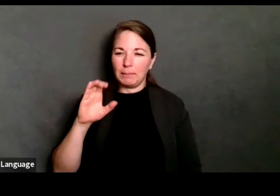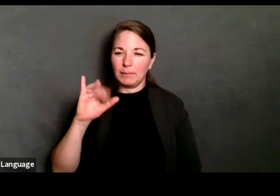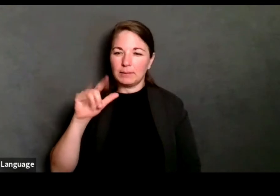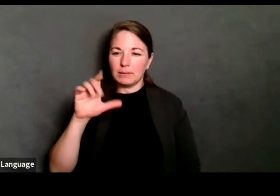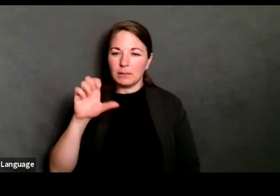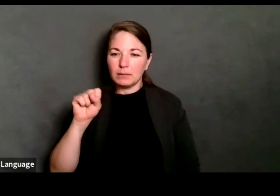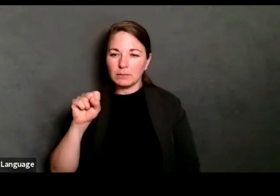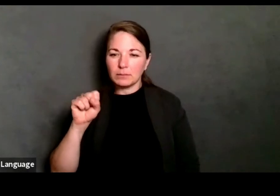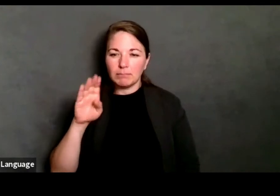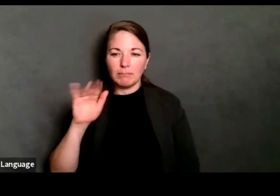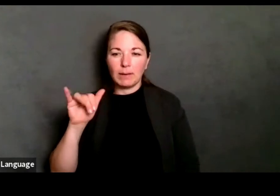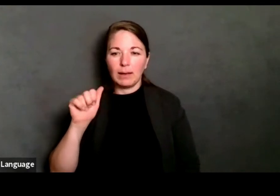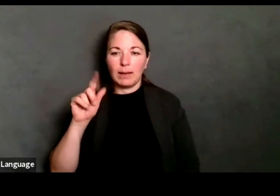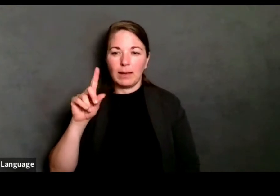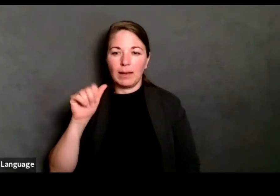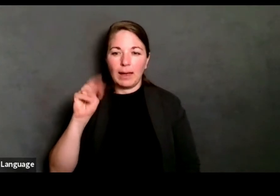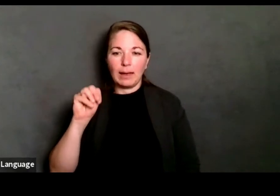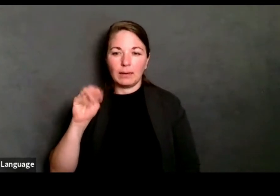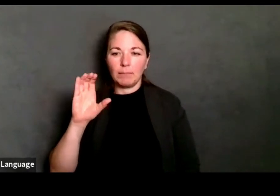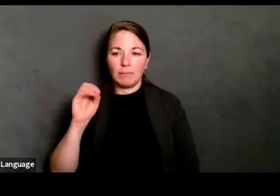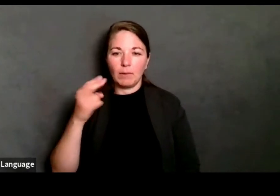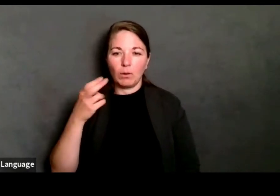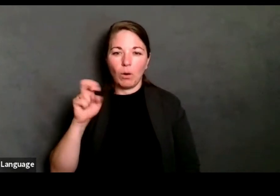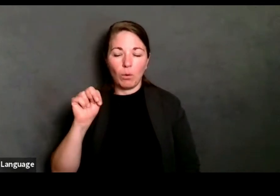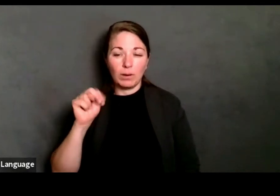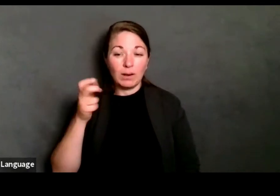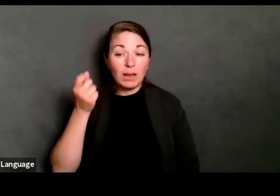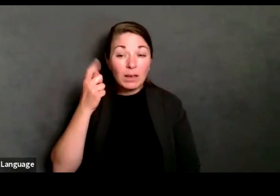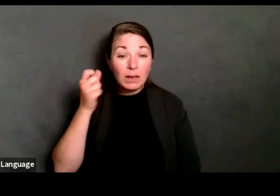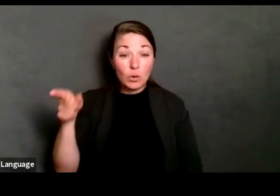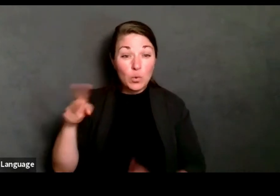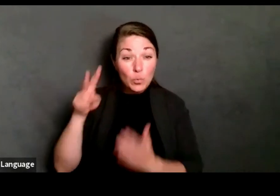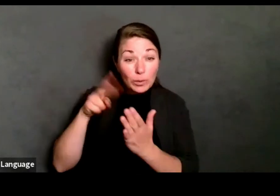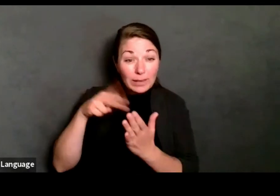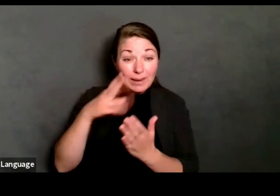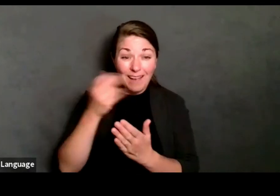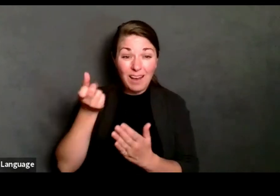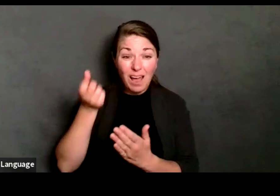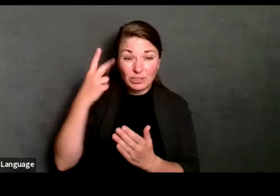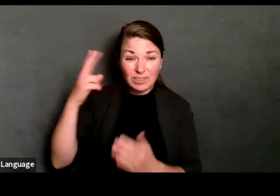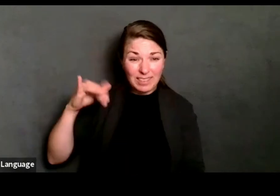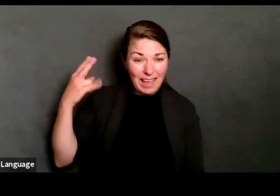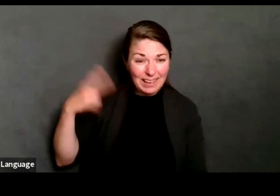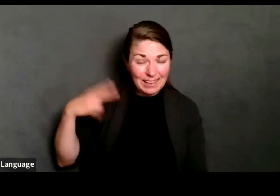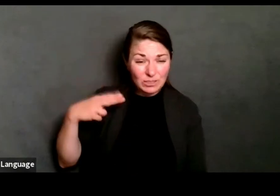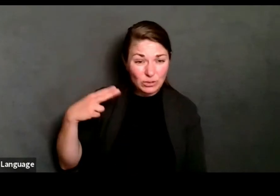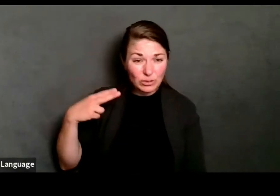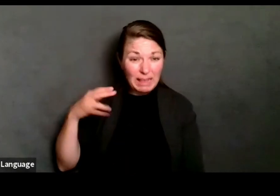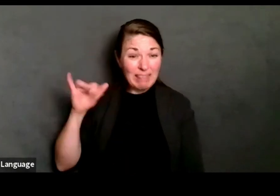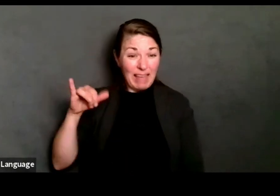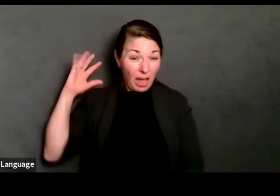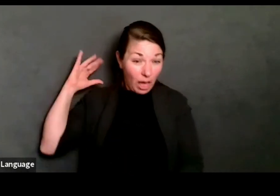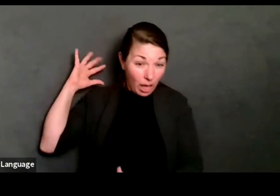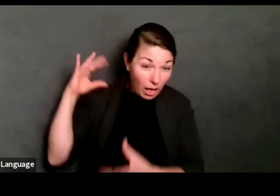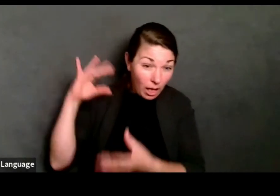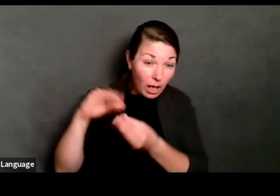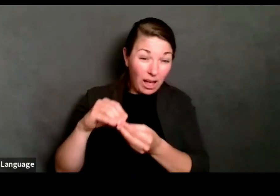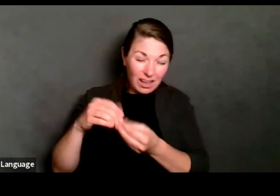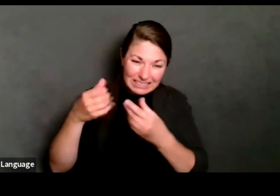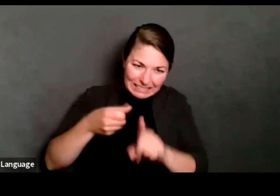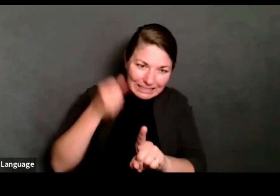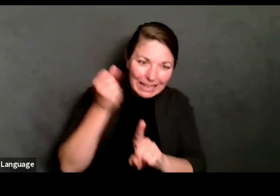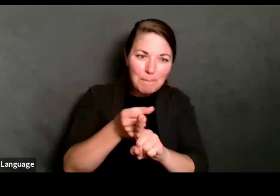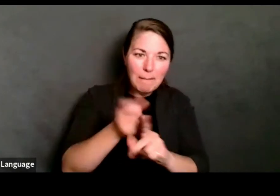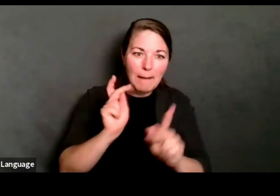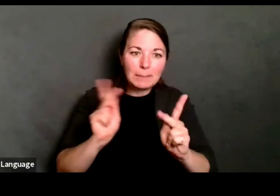with patients. The ancestral trauma of these histories affect how people feel today and how they relate to their medical care and